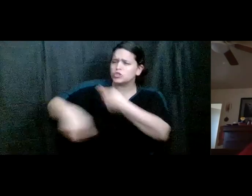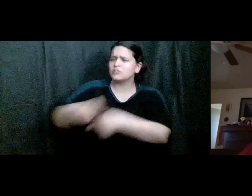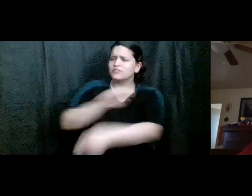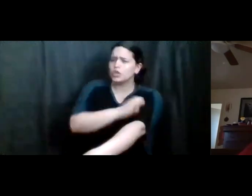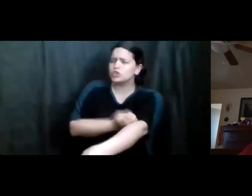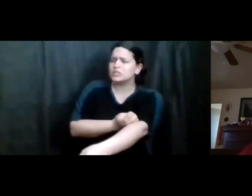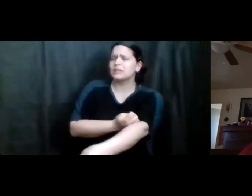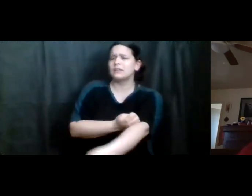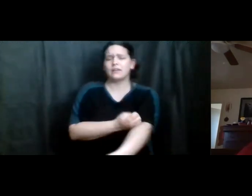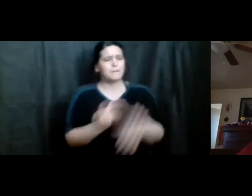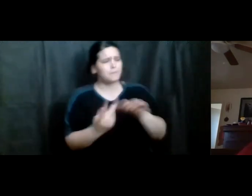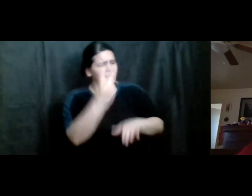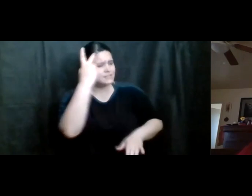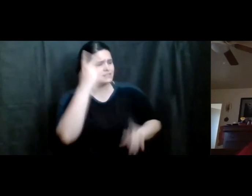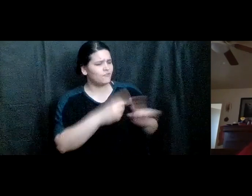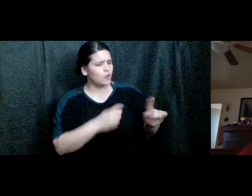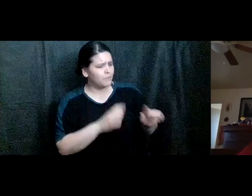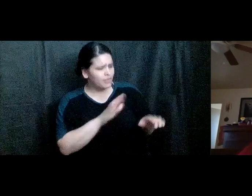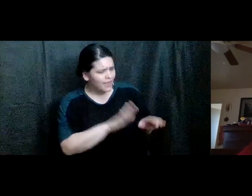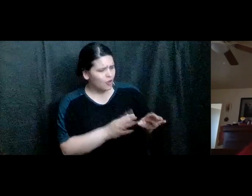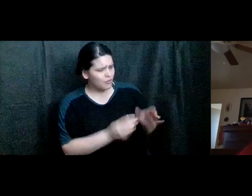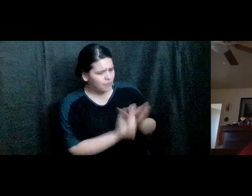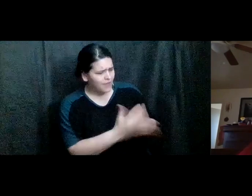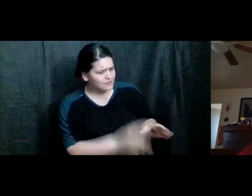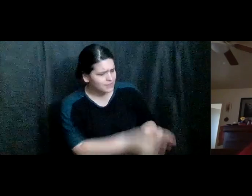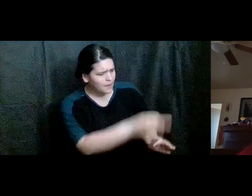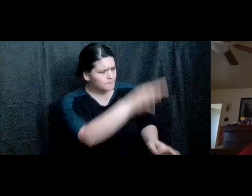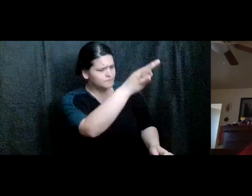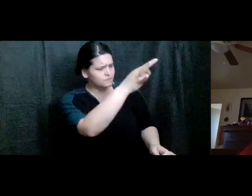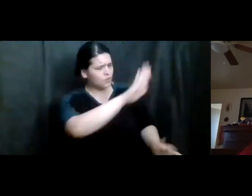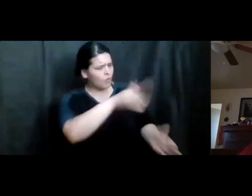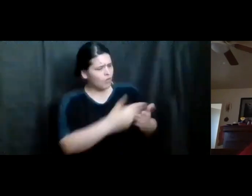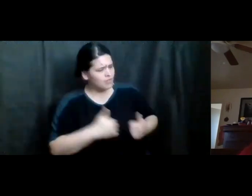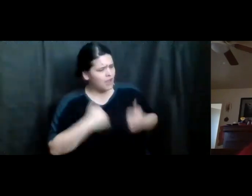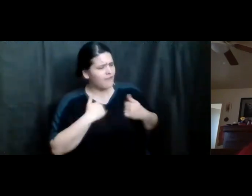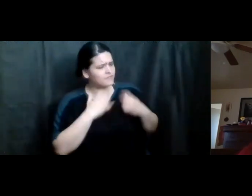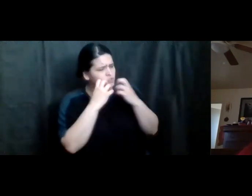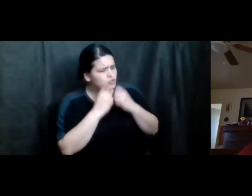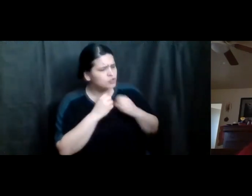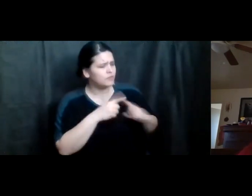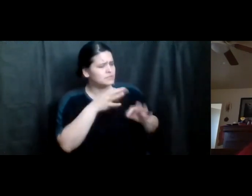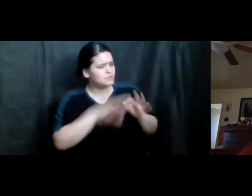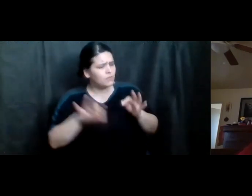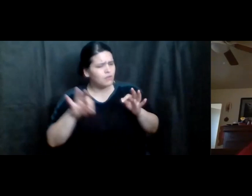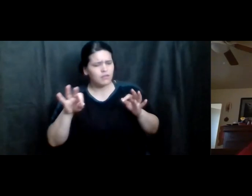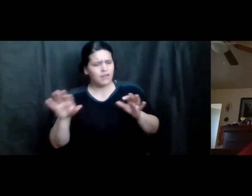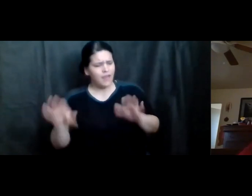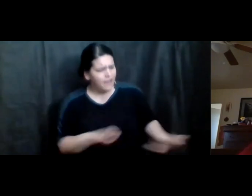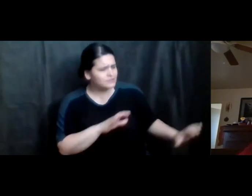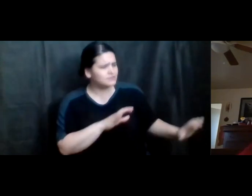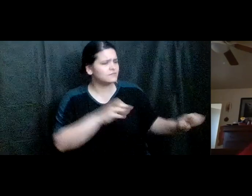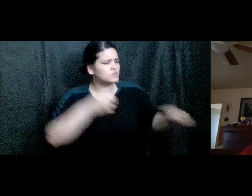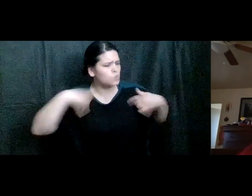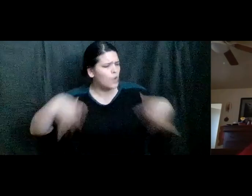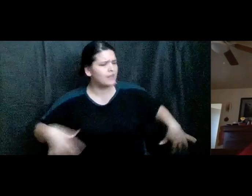of kinship, all lives nurtured from simple acts of sweat and heat. Our bodies are beauty in these functions